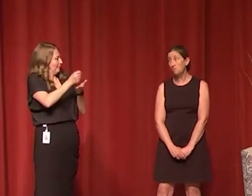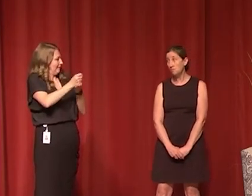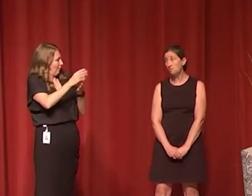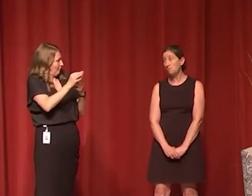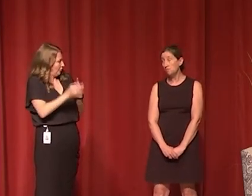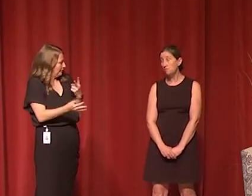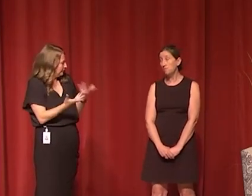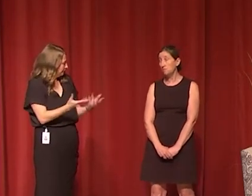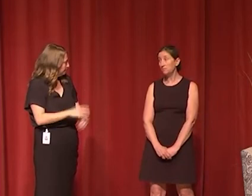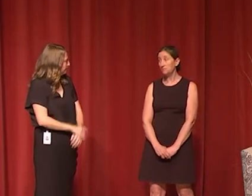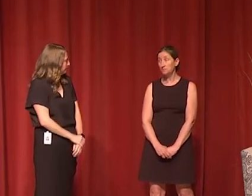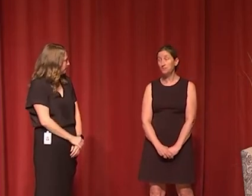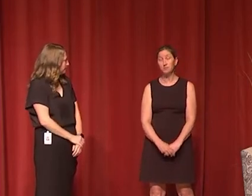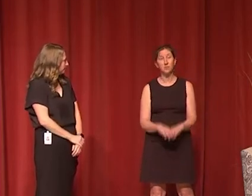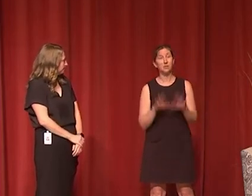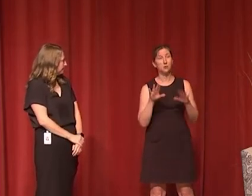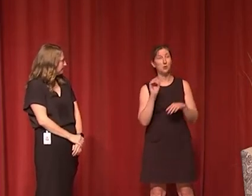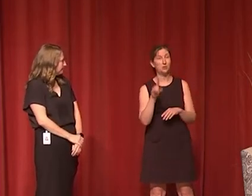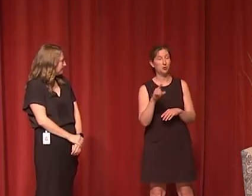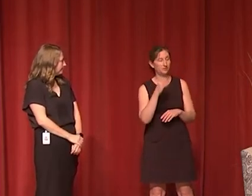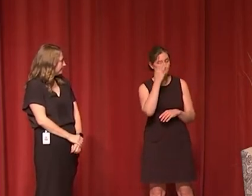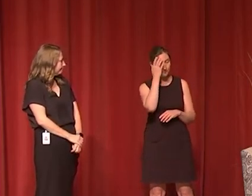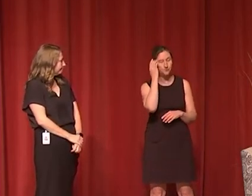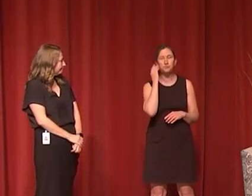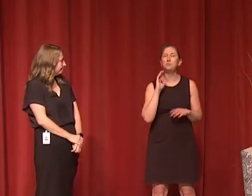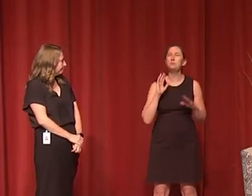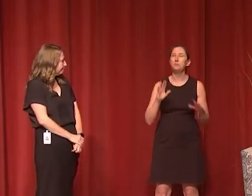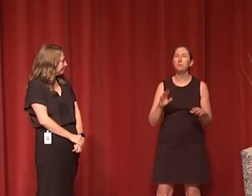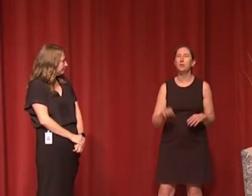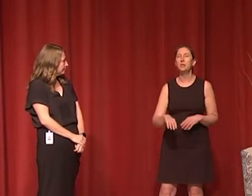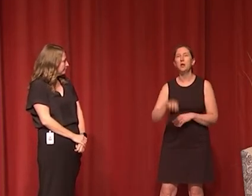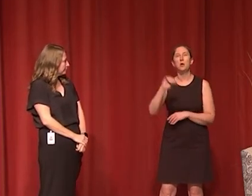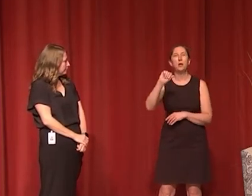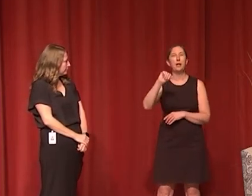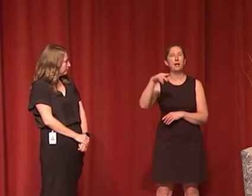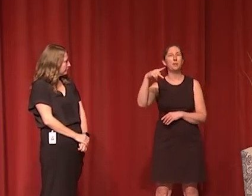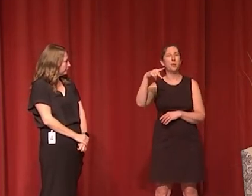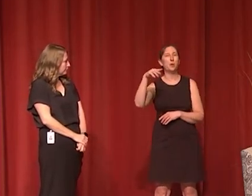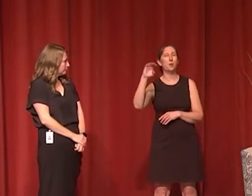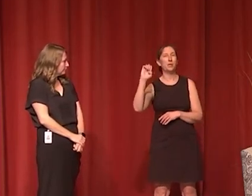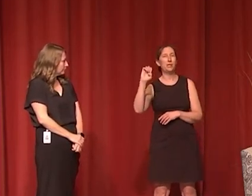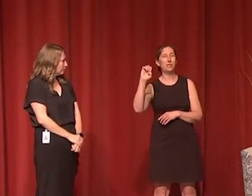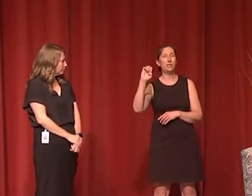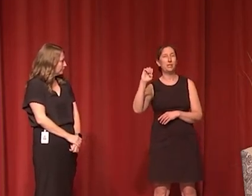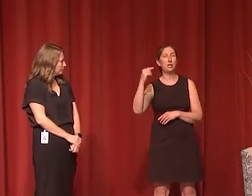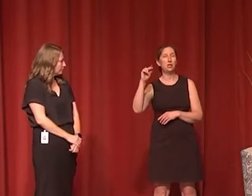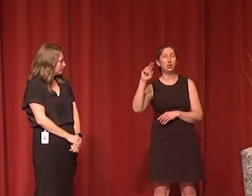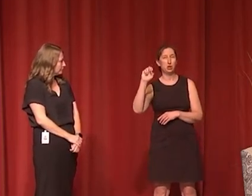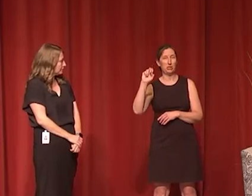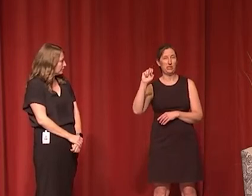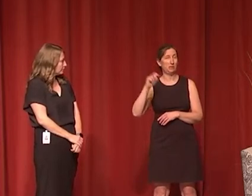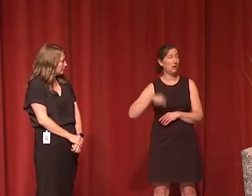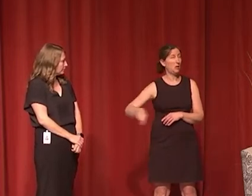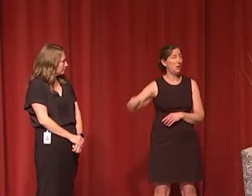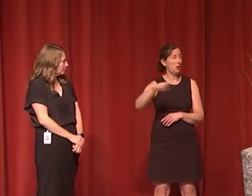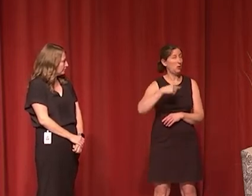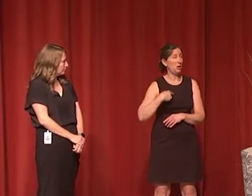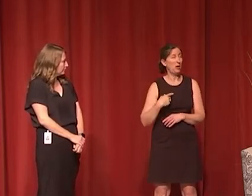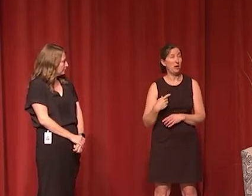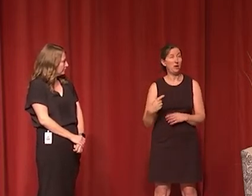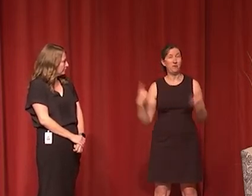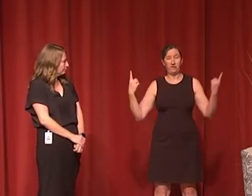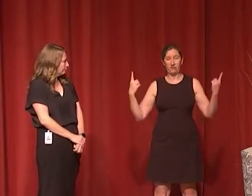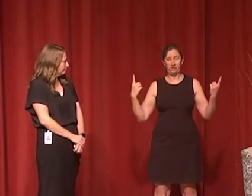us get two copies of this APOE gene, one from our biologic mom, one from our biologic dad. It can be either